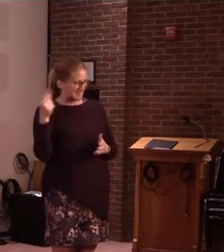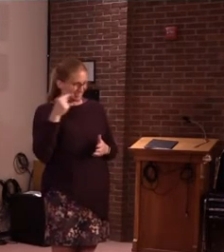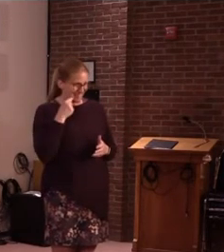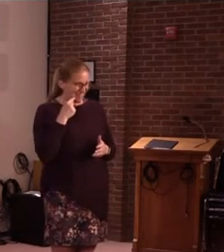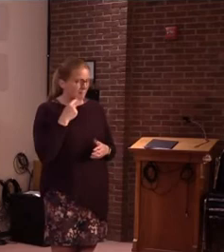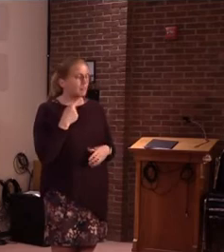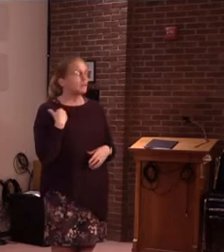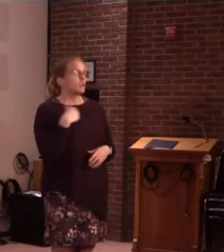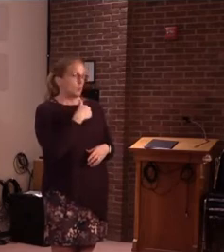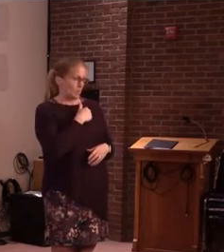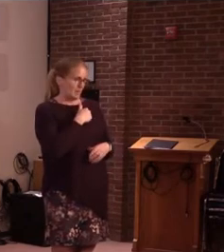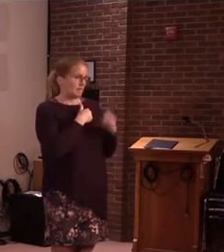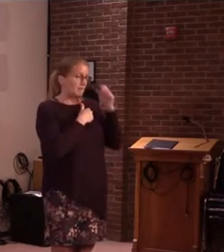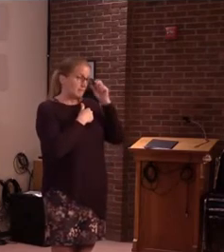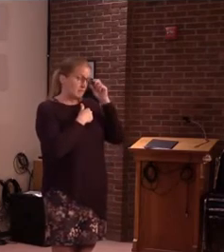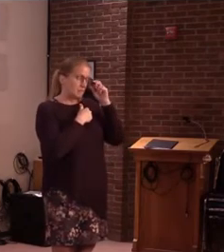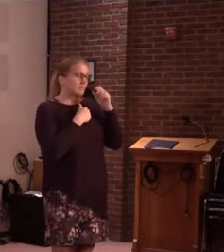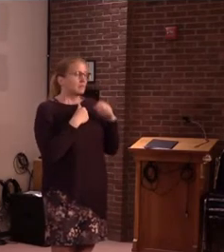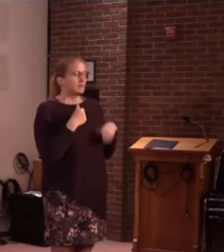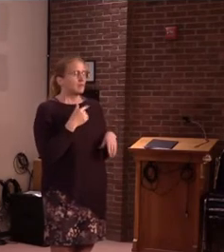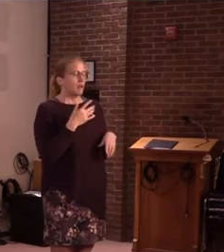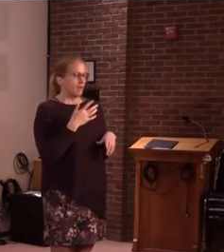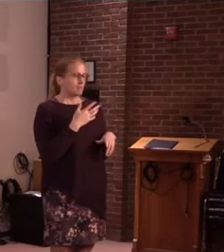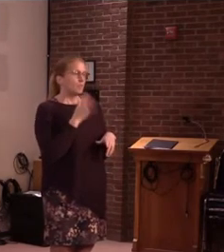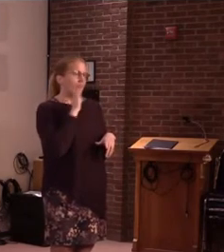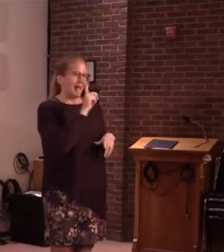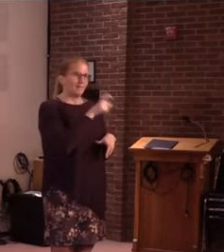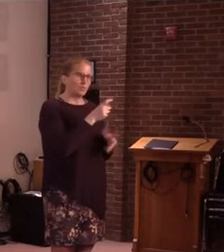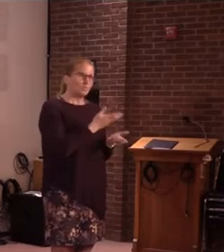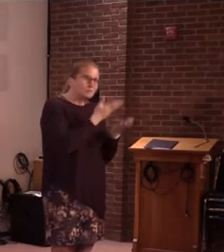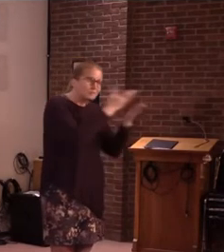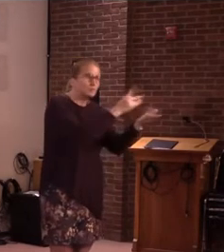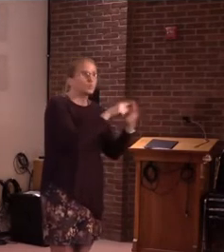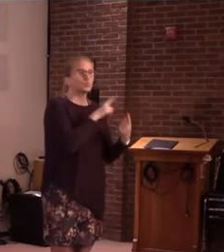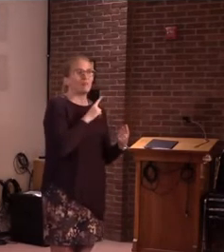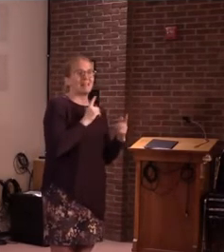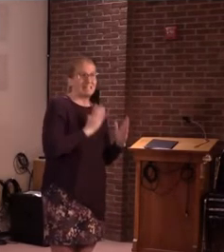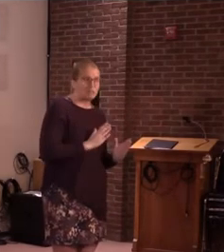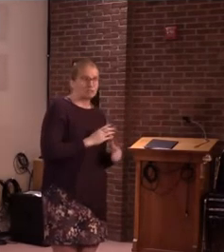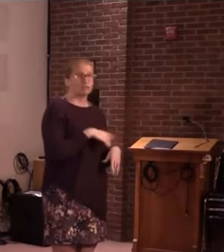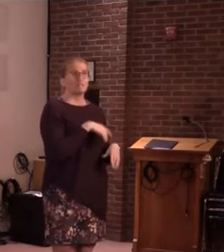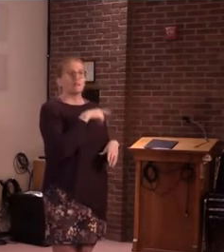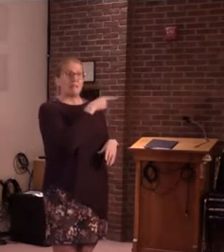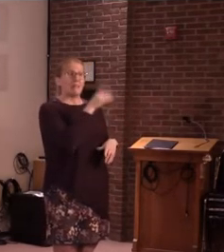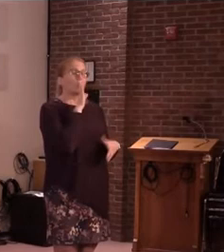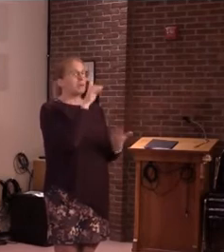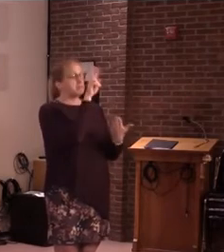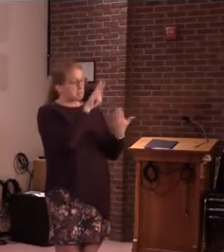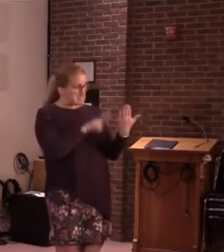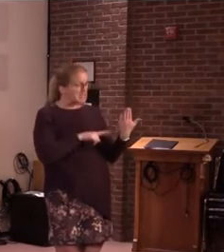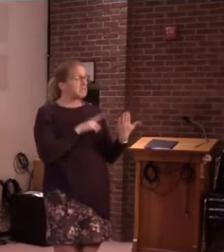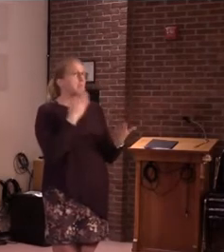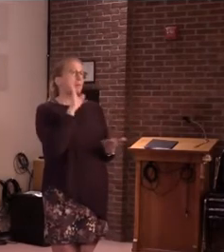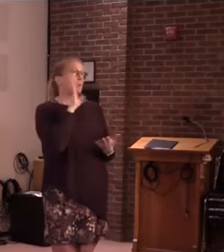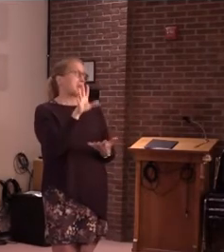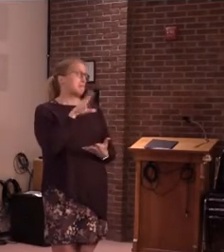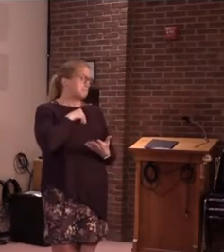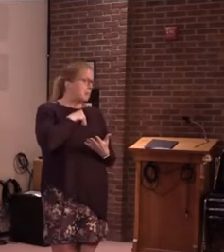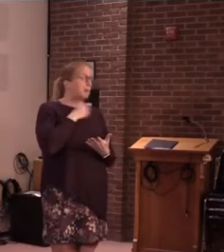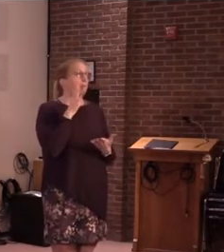legislature. They'll have the suggestions for us, maybe changes, maybe they'll like what we've presented, but over